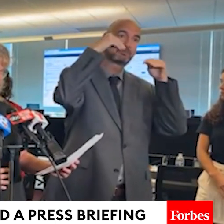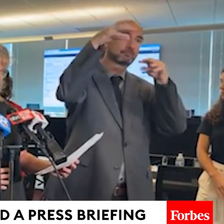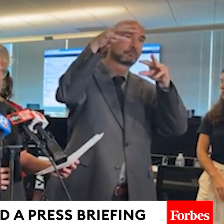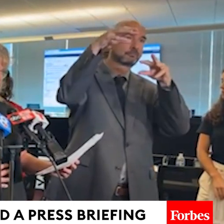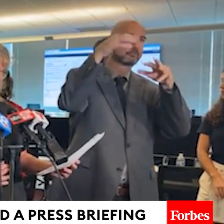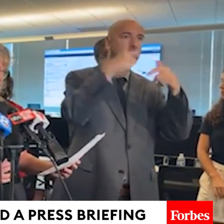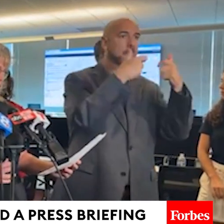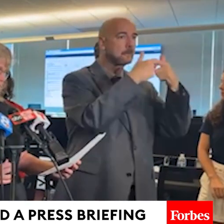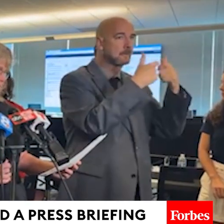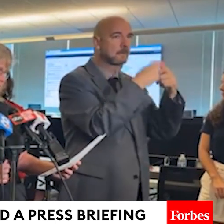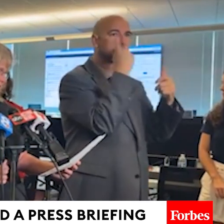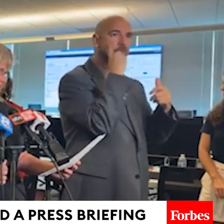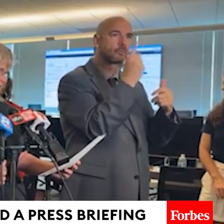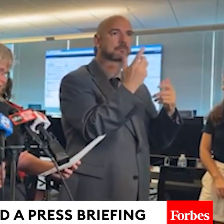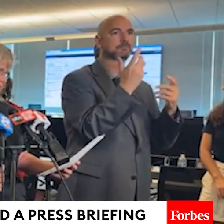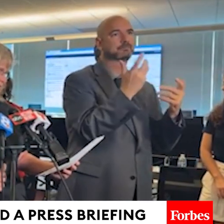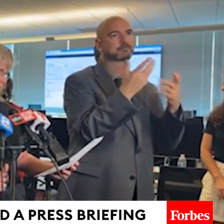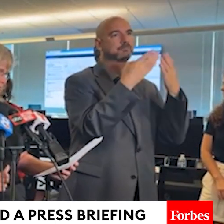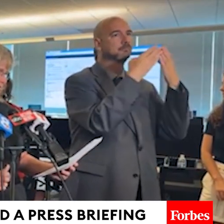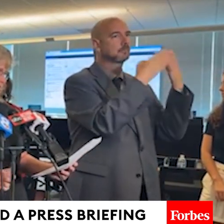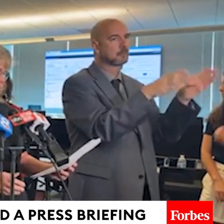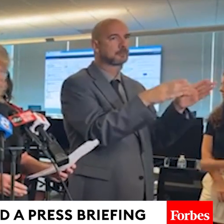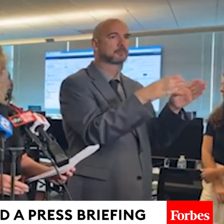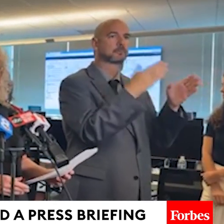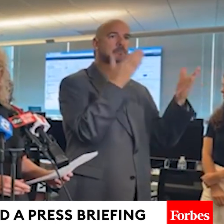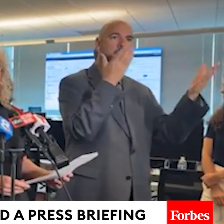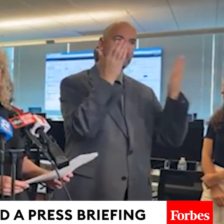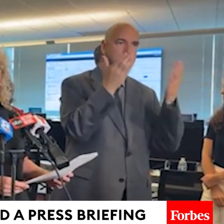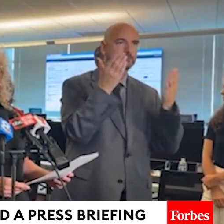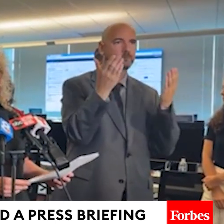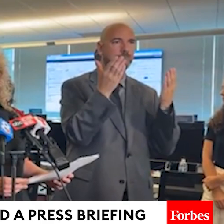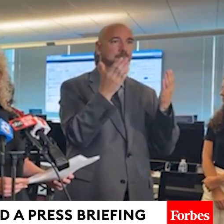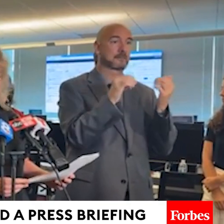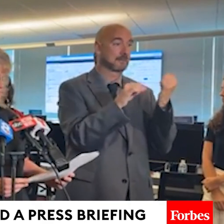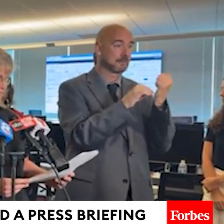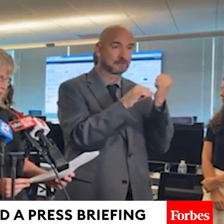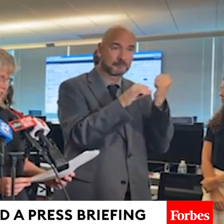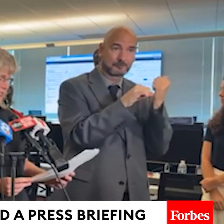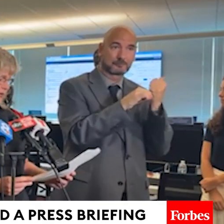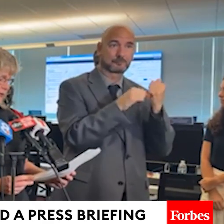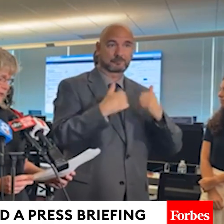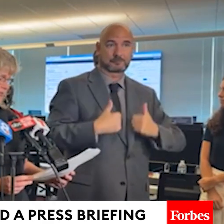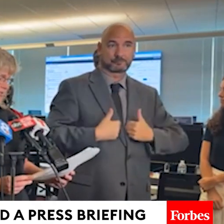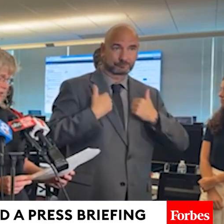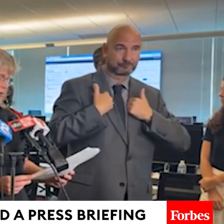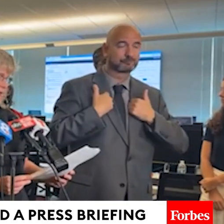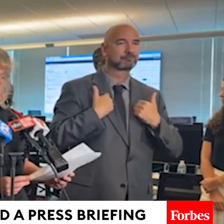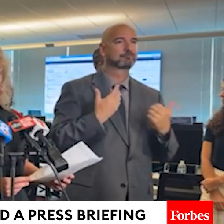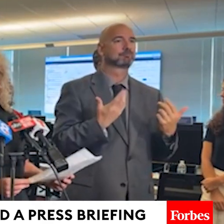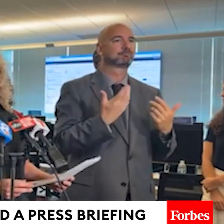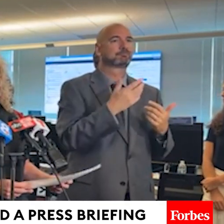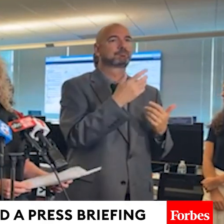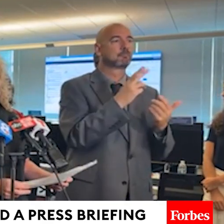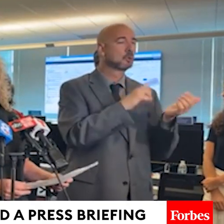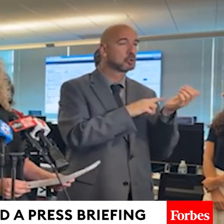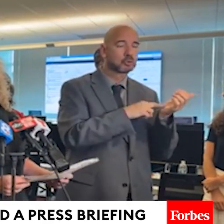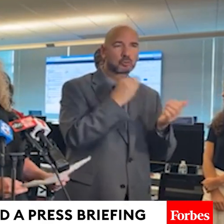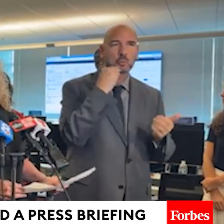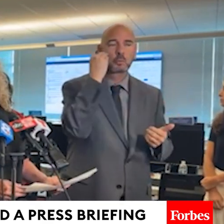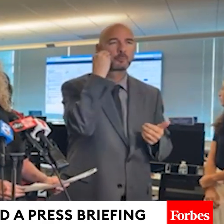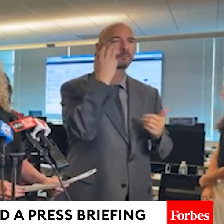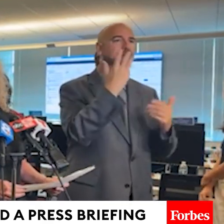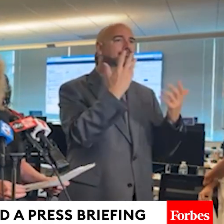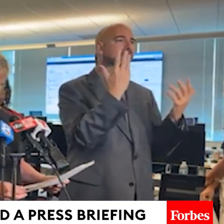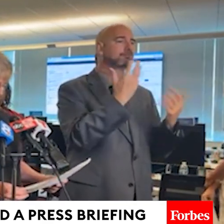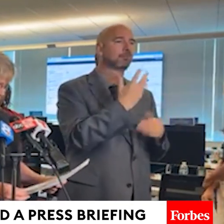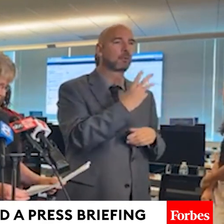community and public services providers power, including assisted living facilities, nursing homes, water, sewage,